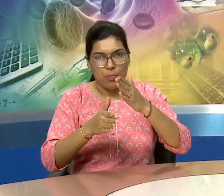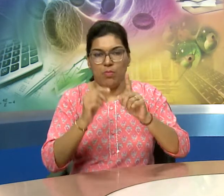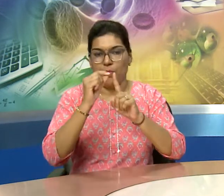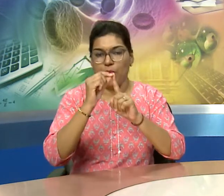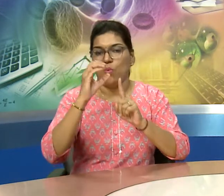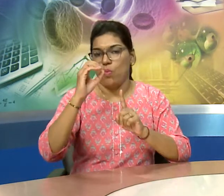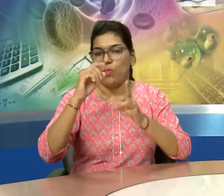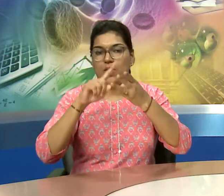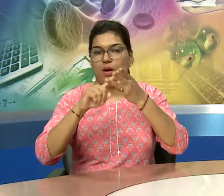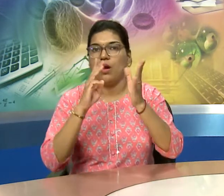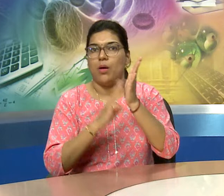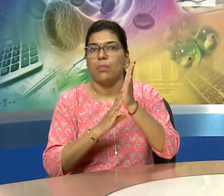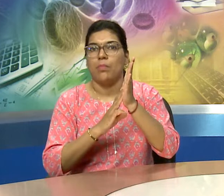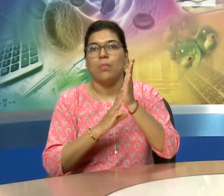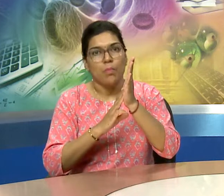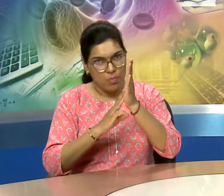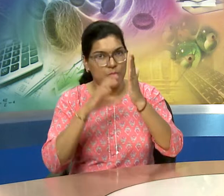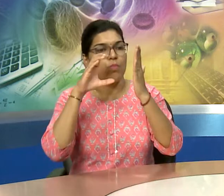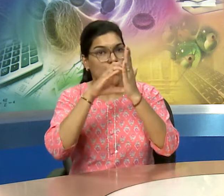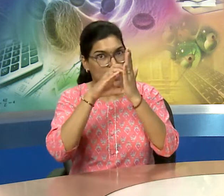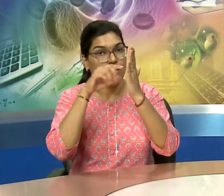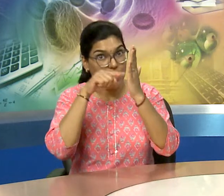bitten by a scorpio.